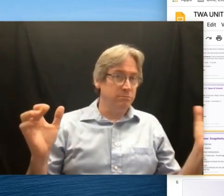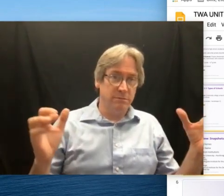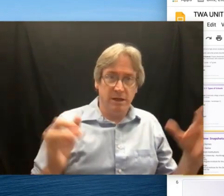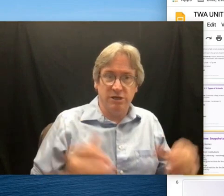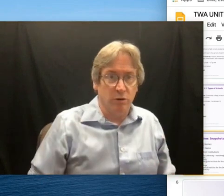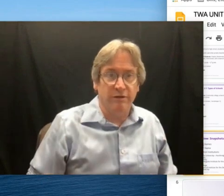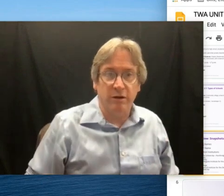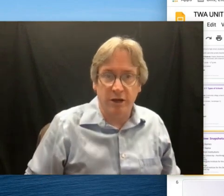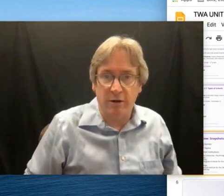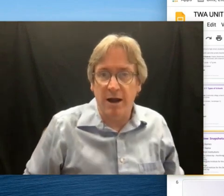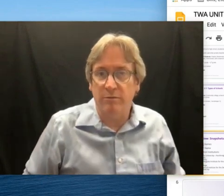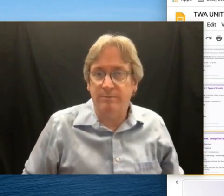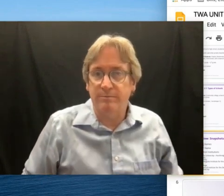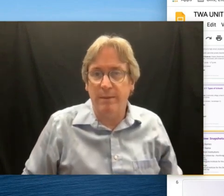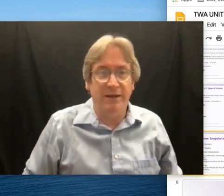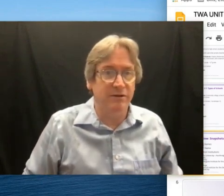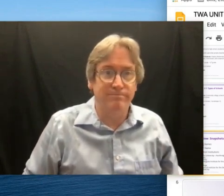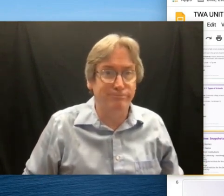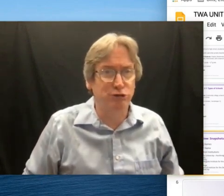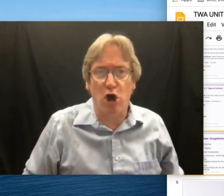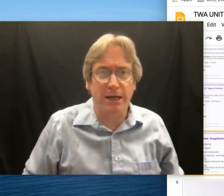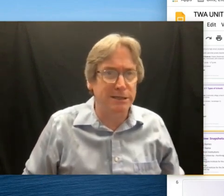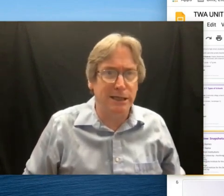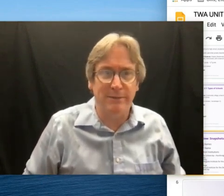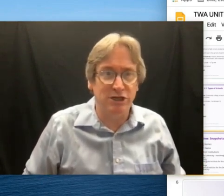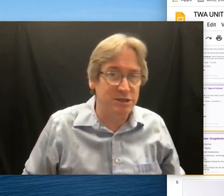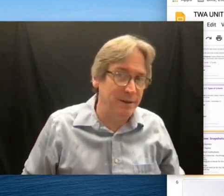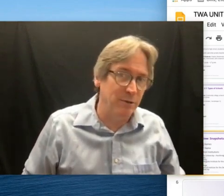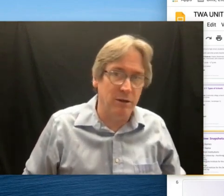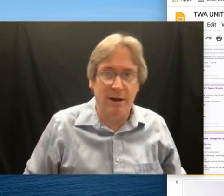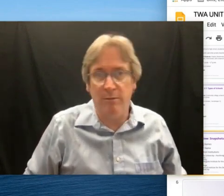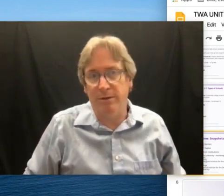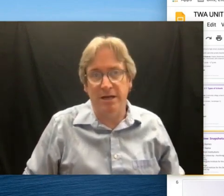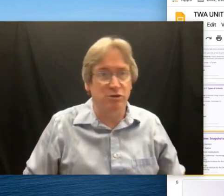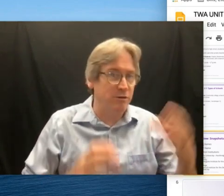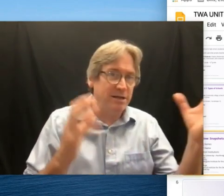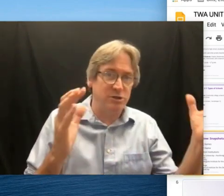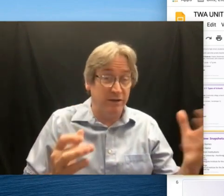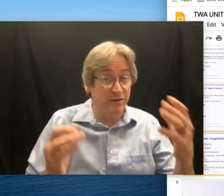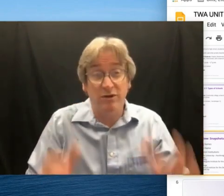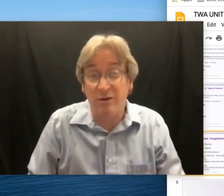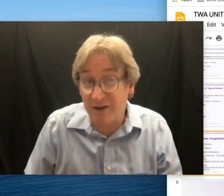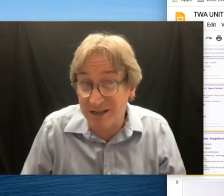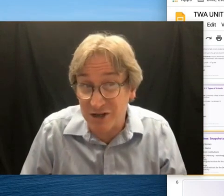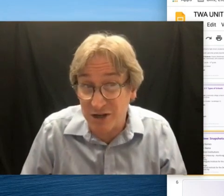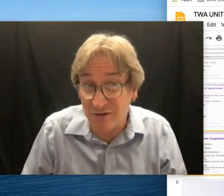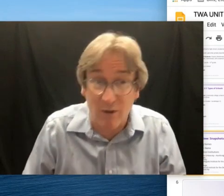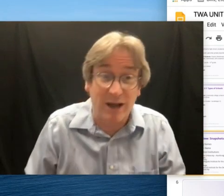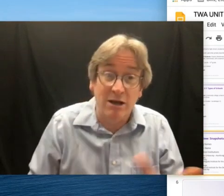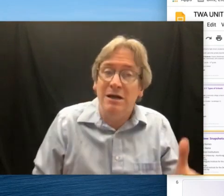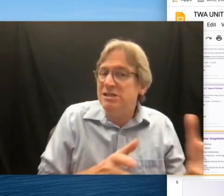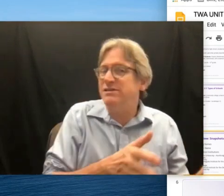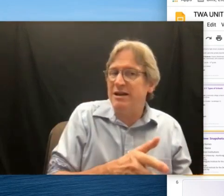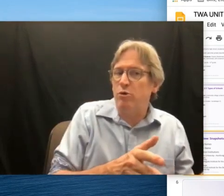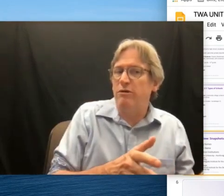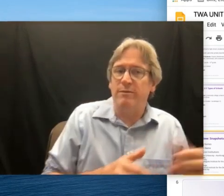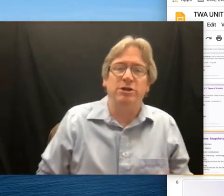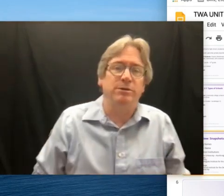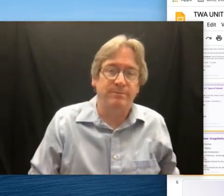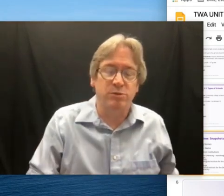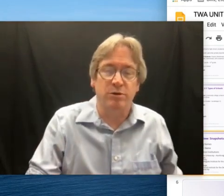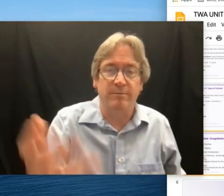court. It's worth it, looking around. Maybe even talking to the admissions people about potential grad school, even if you don't have an intention of going, just to find